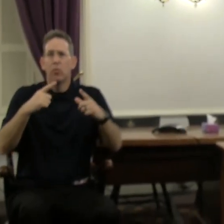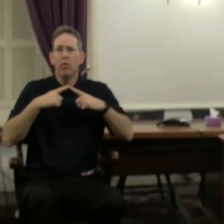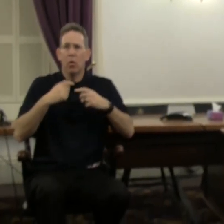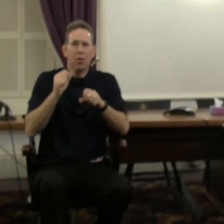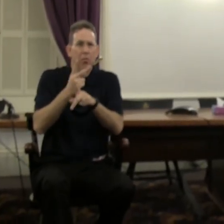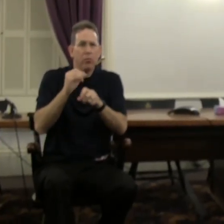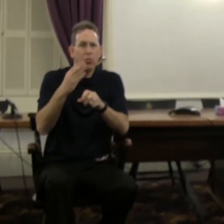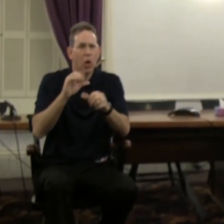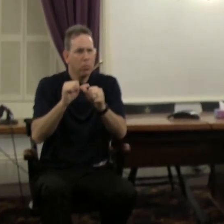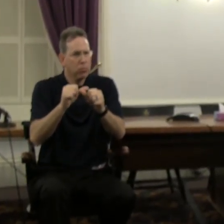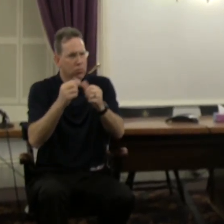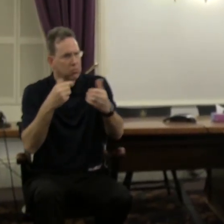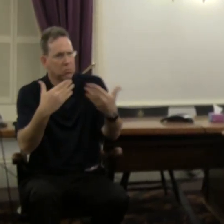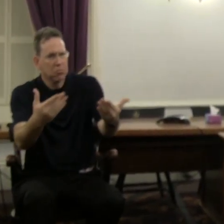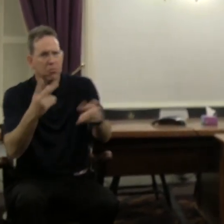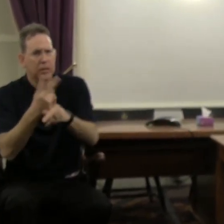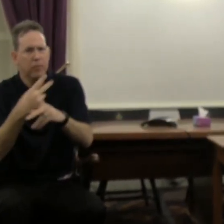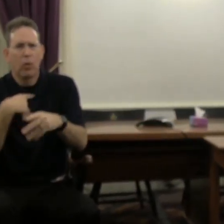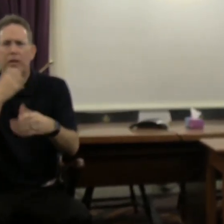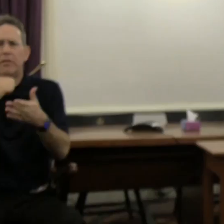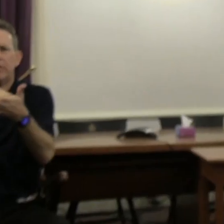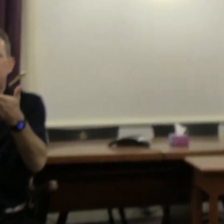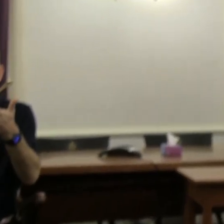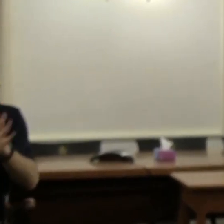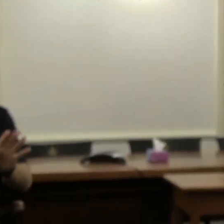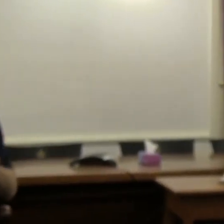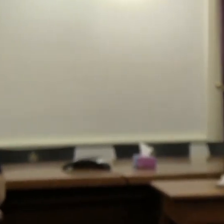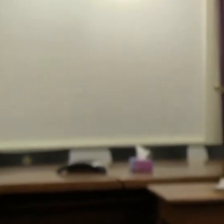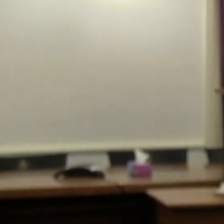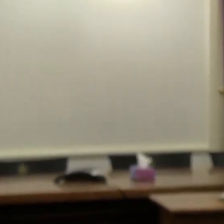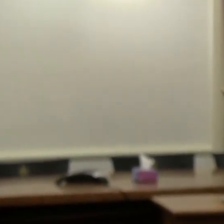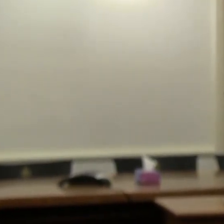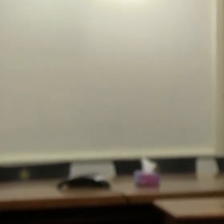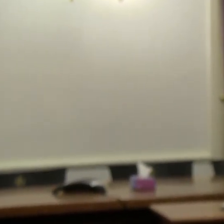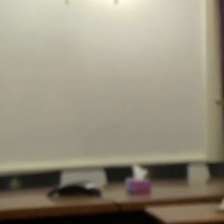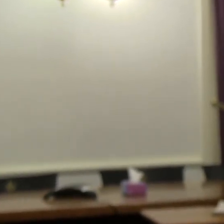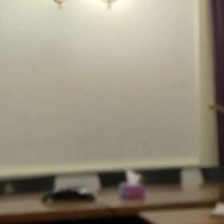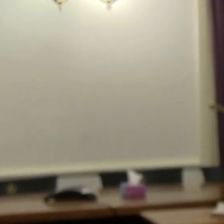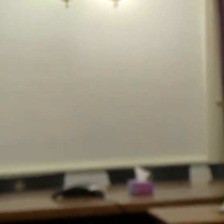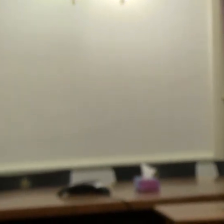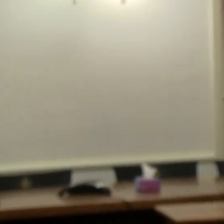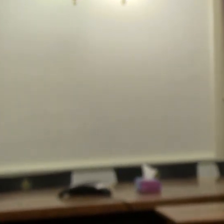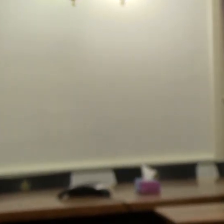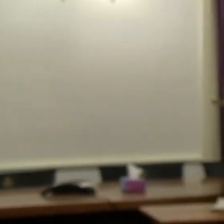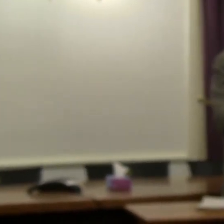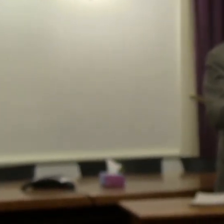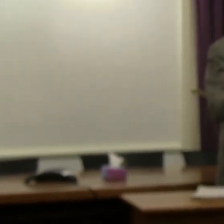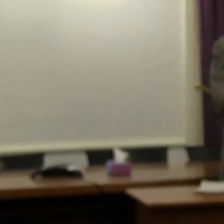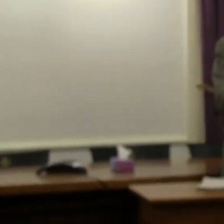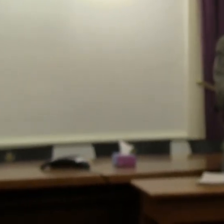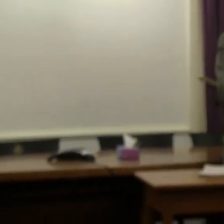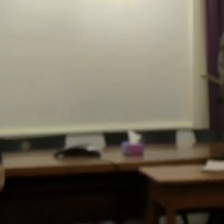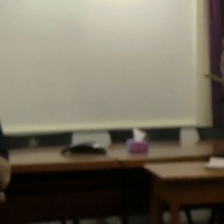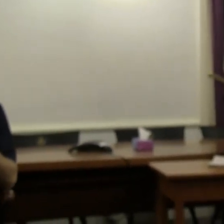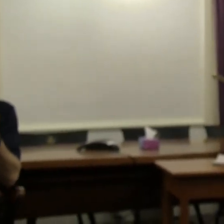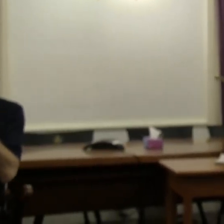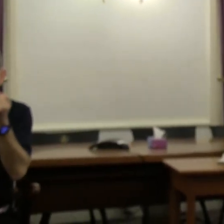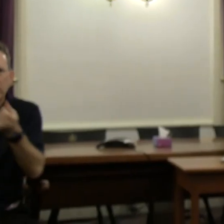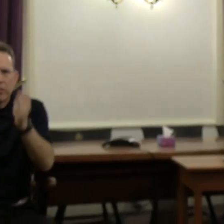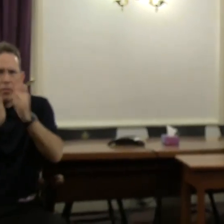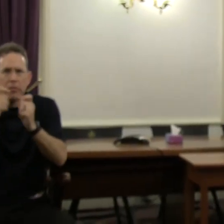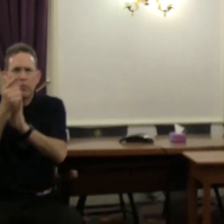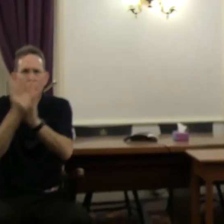work beyond retirement age. This change precludes an unfair spend down simply to retain their